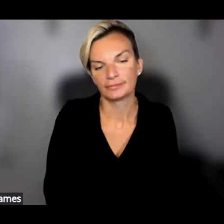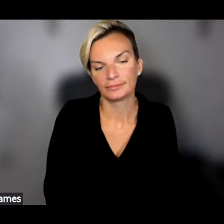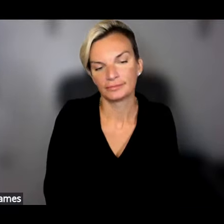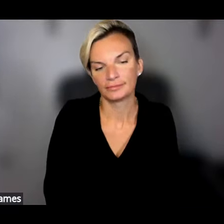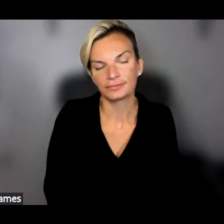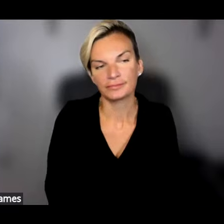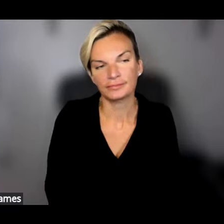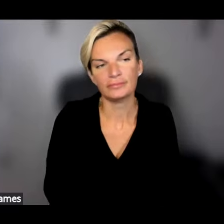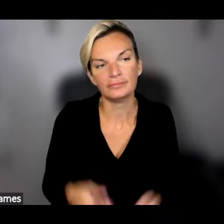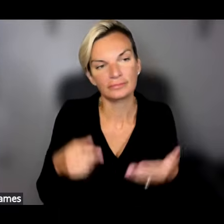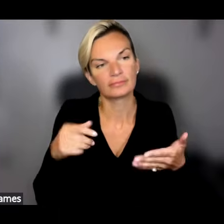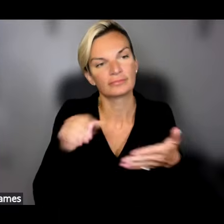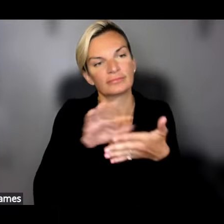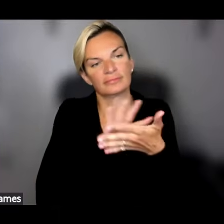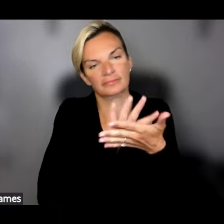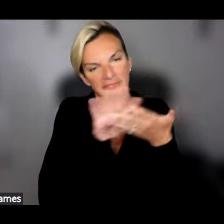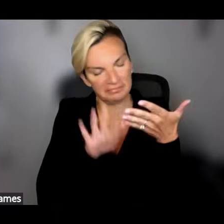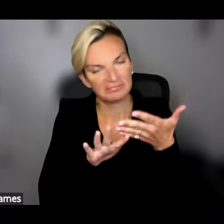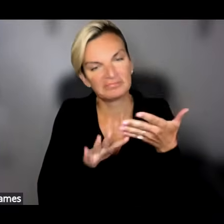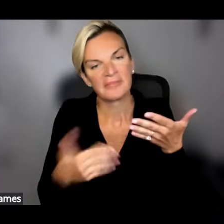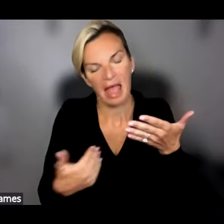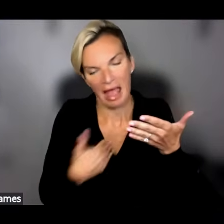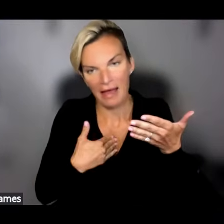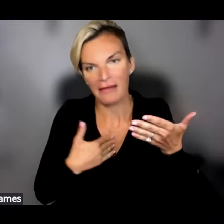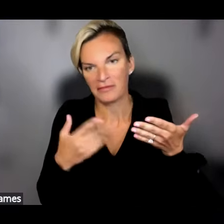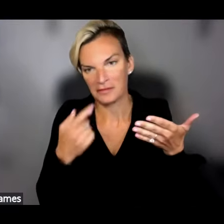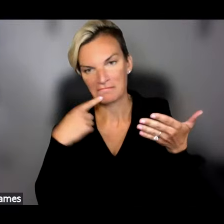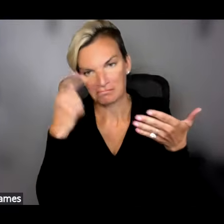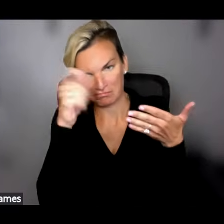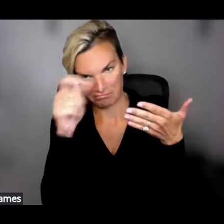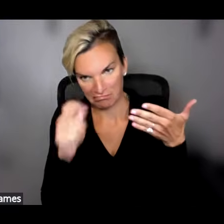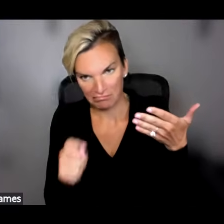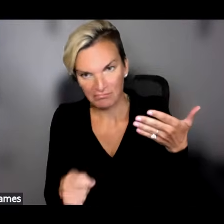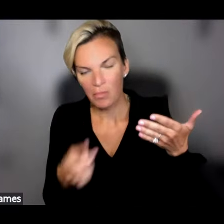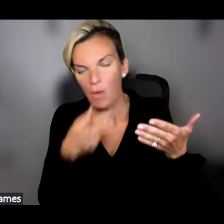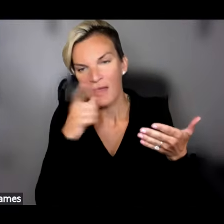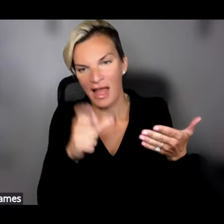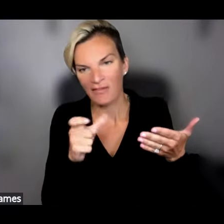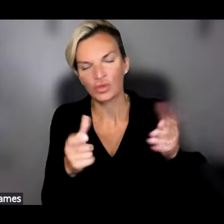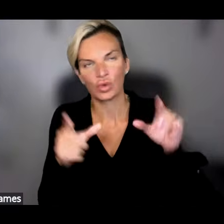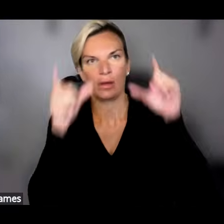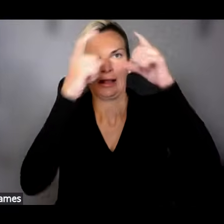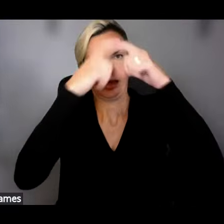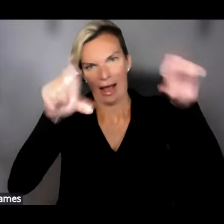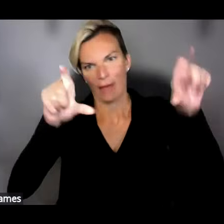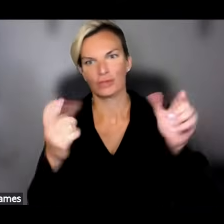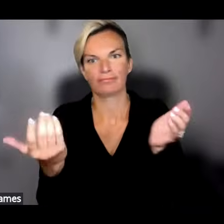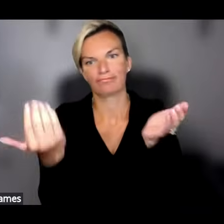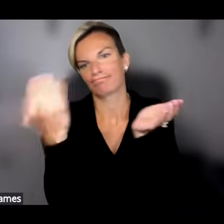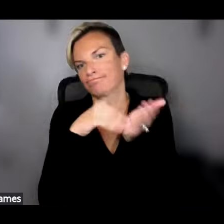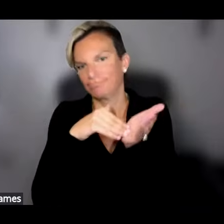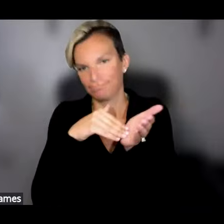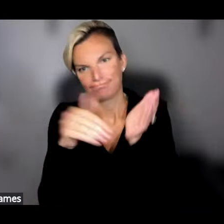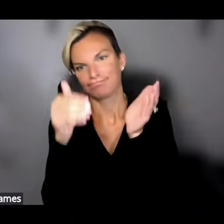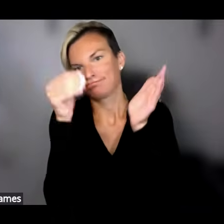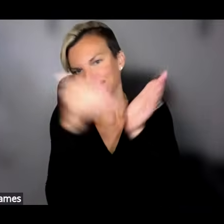are covered there. You don't have to repeat it in the caption. And I would direct you for Director